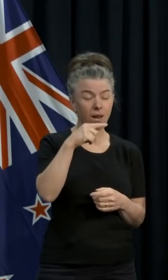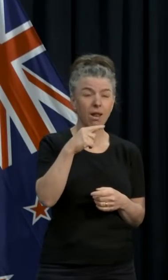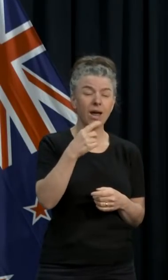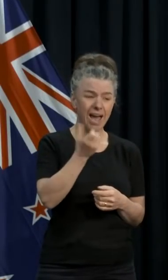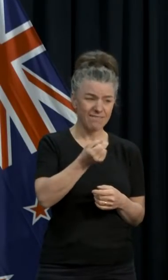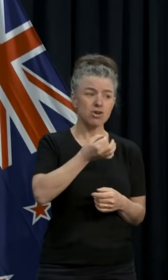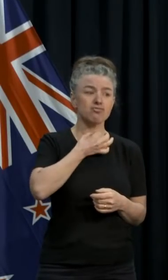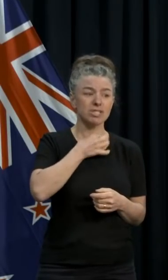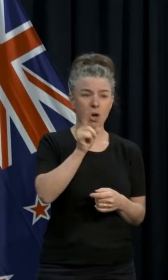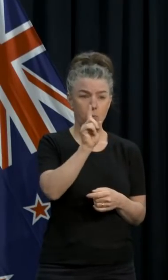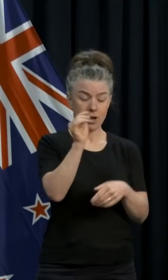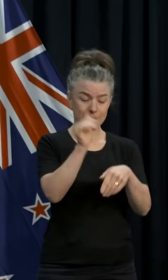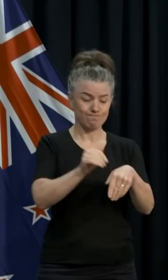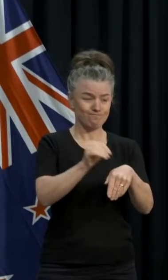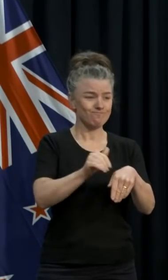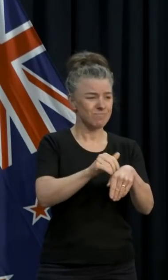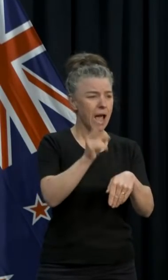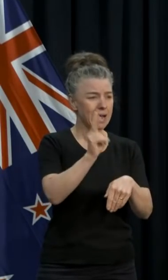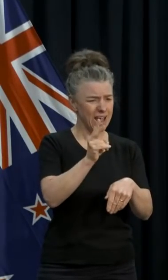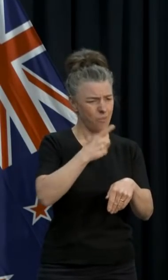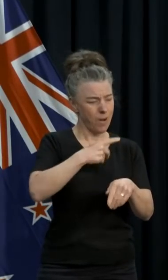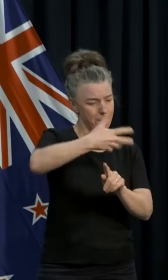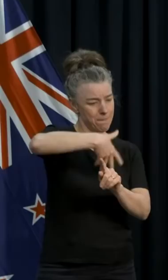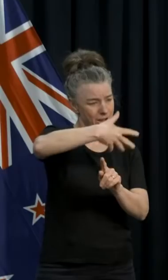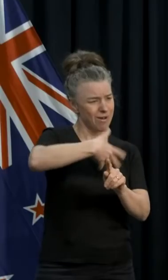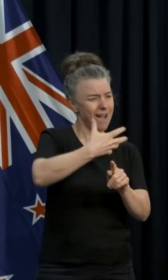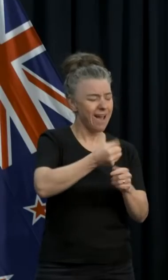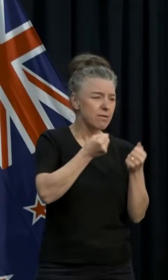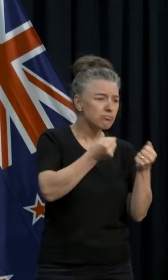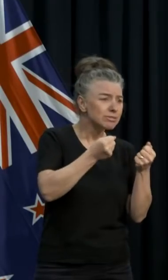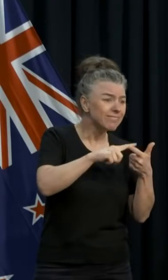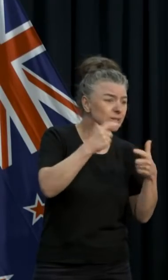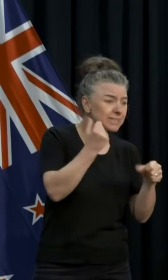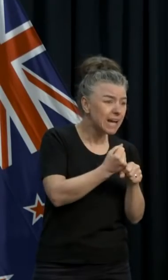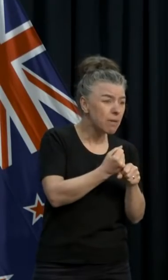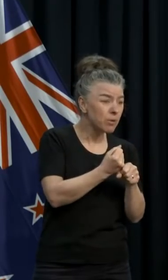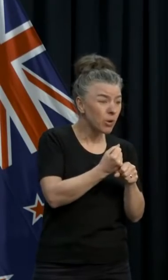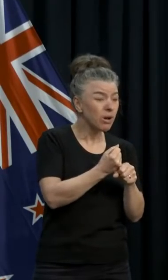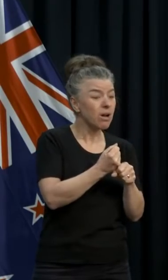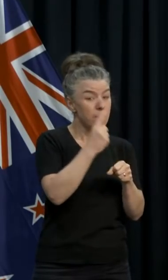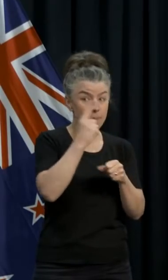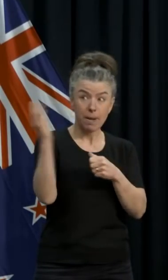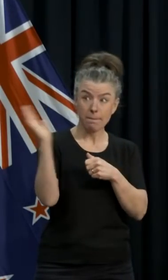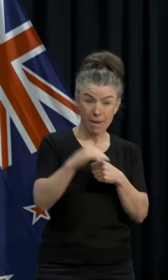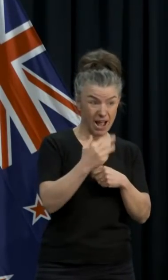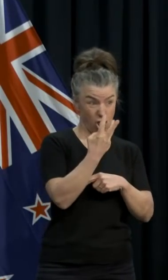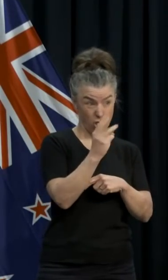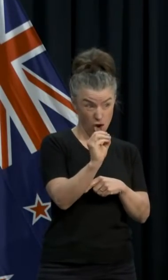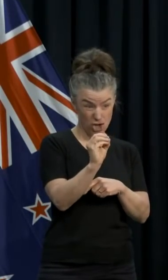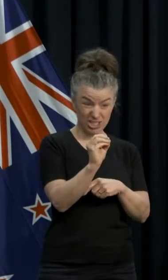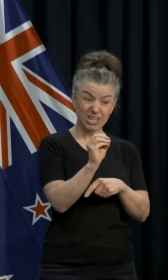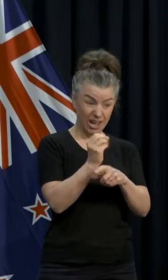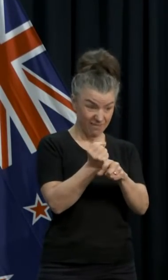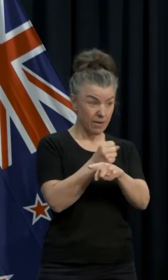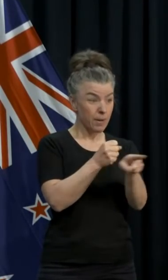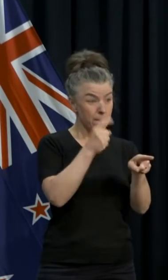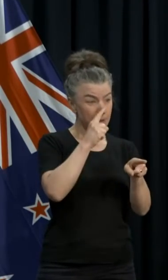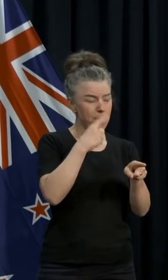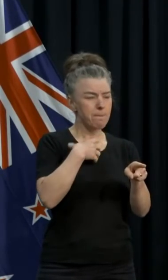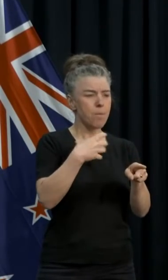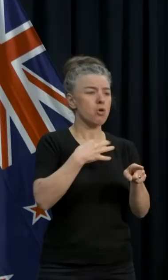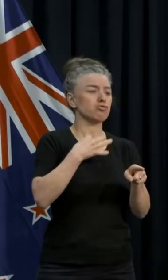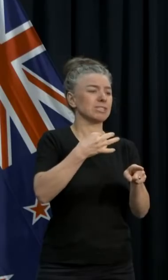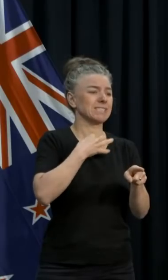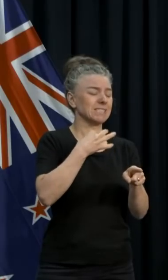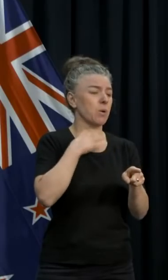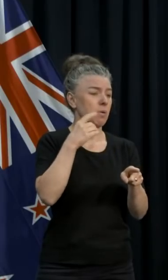offending because of their past backgrounds may well be within the cohort, and so therefore we are just taking extra precautions